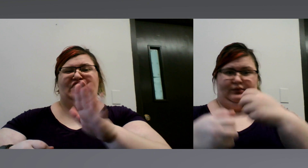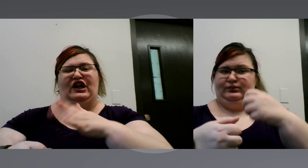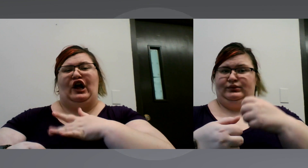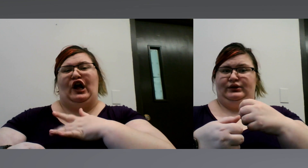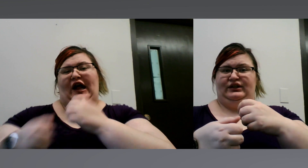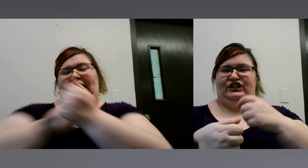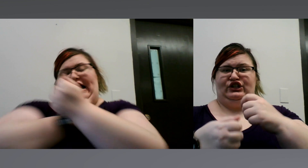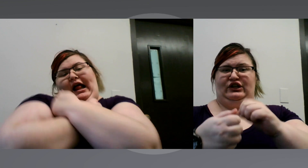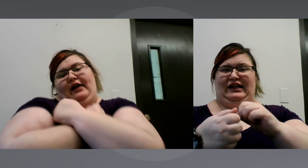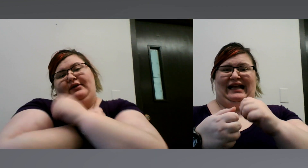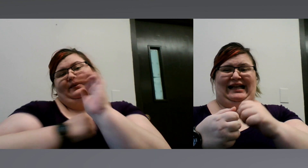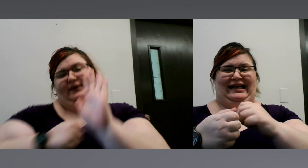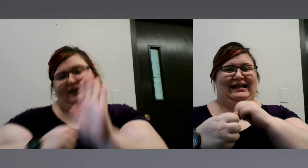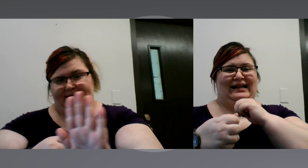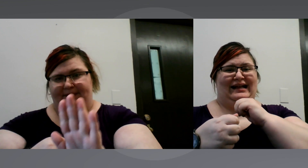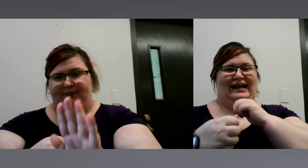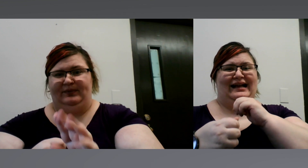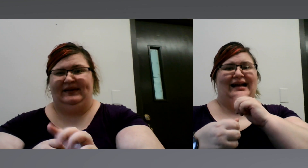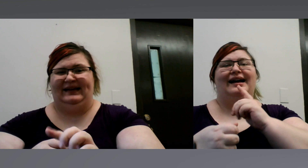homosexual and has a partner.